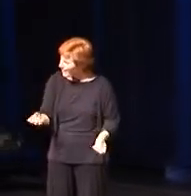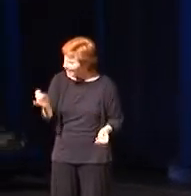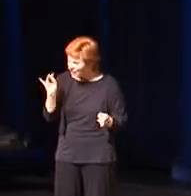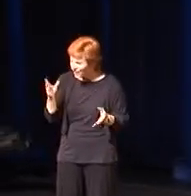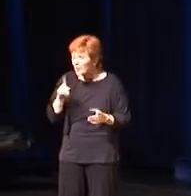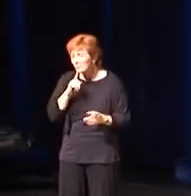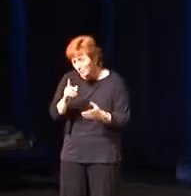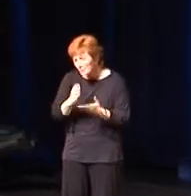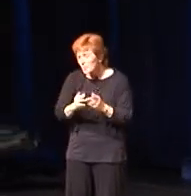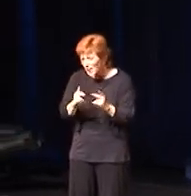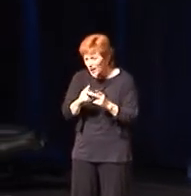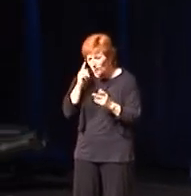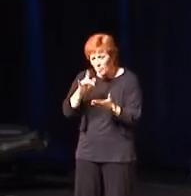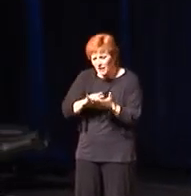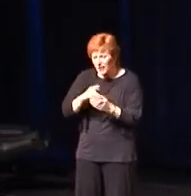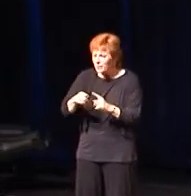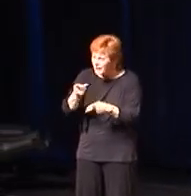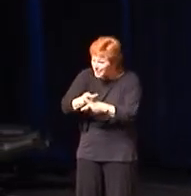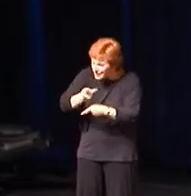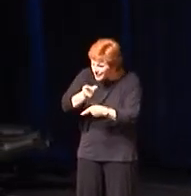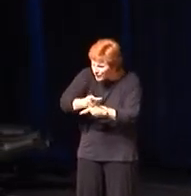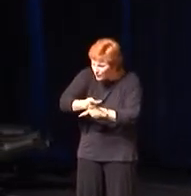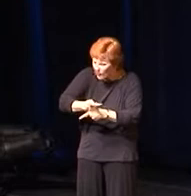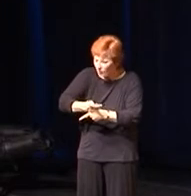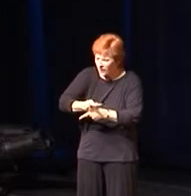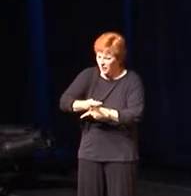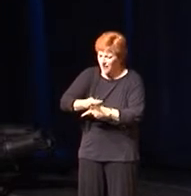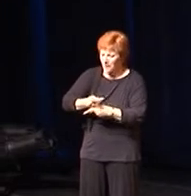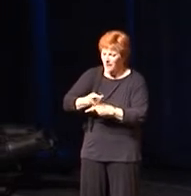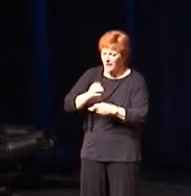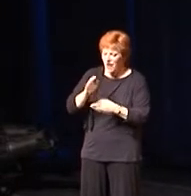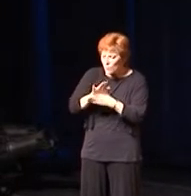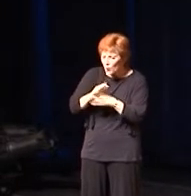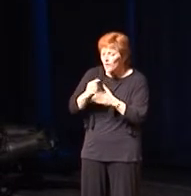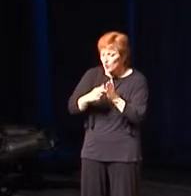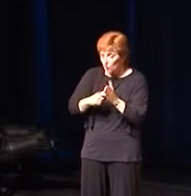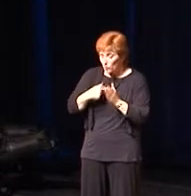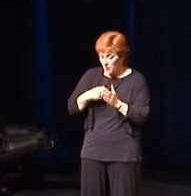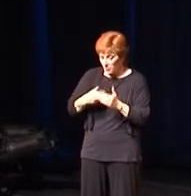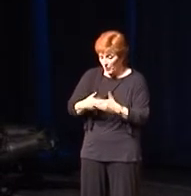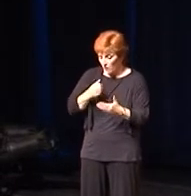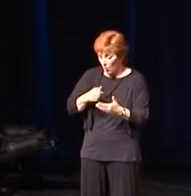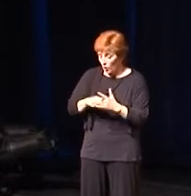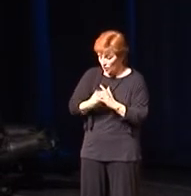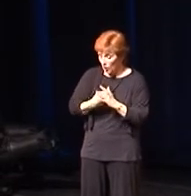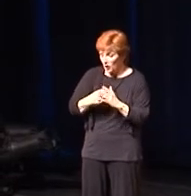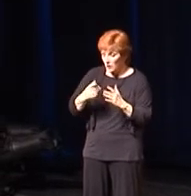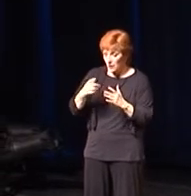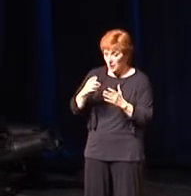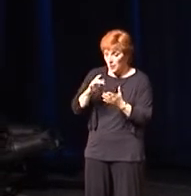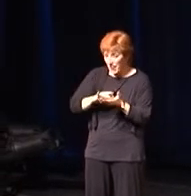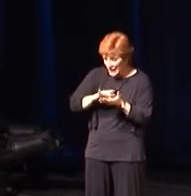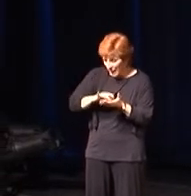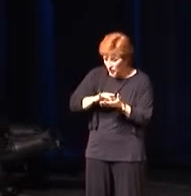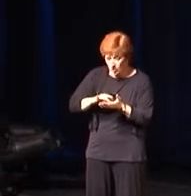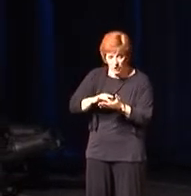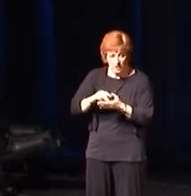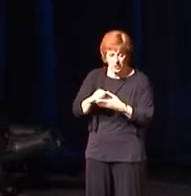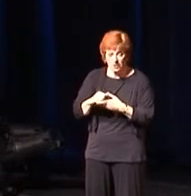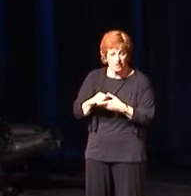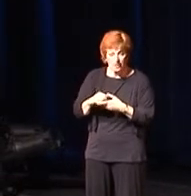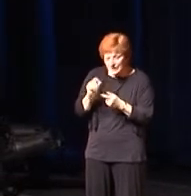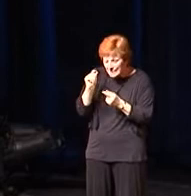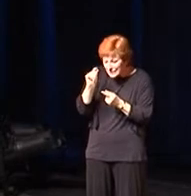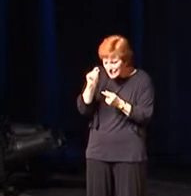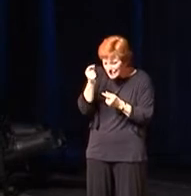use medication in a careful, conservative way. And the movie shows me before I went on medication in my early 30s. A little tiny